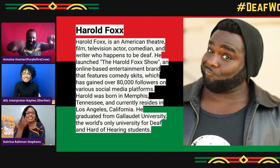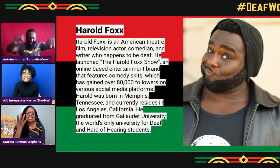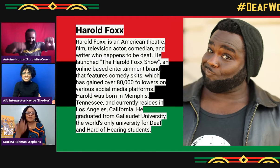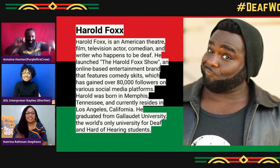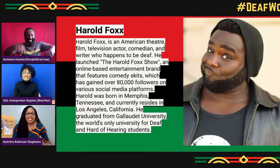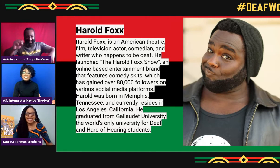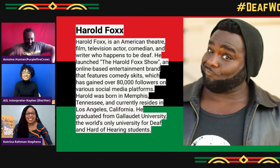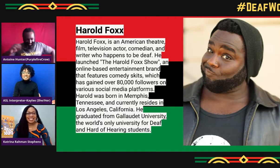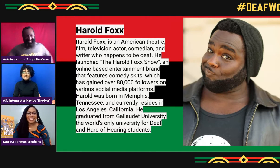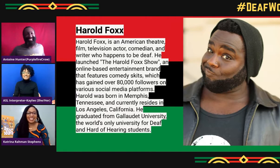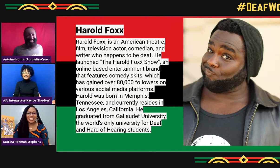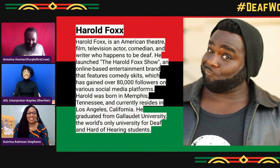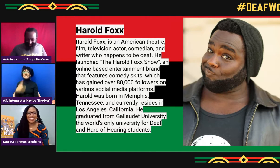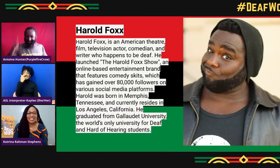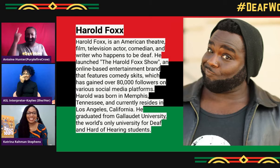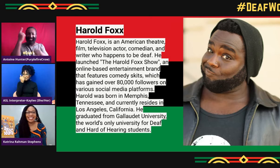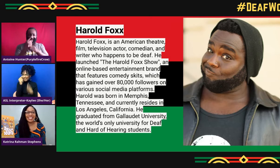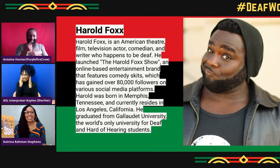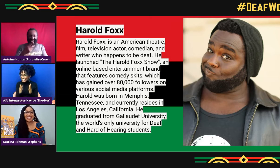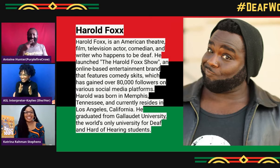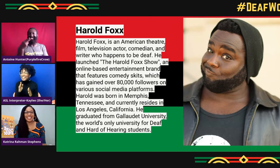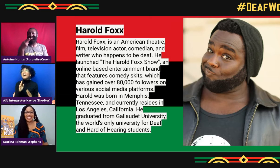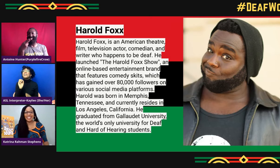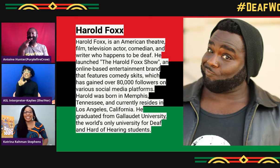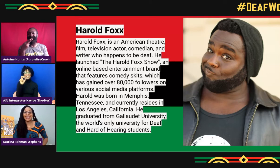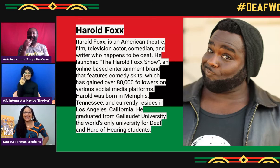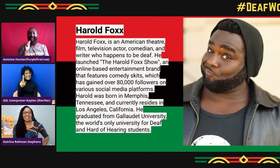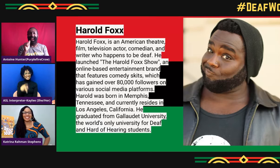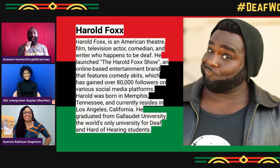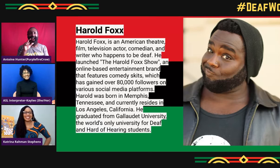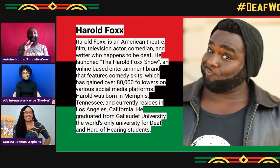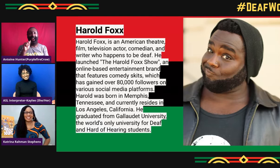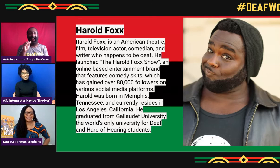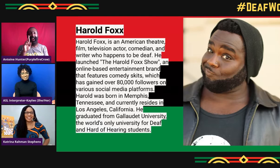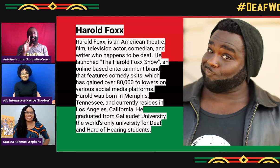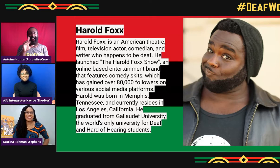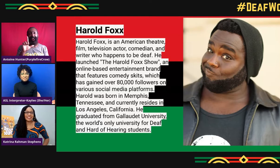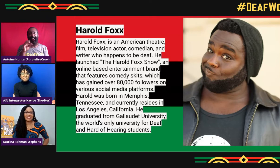He is a comedian. Yes. Yes, right.